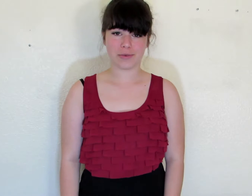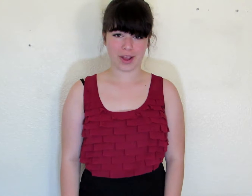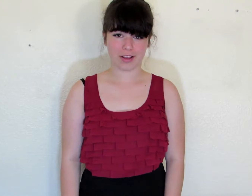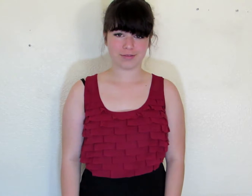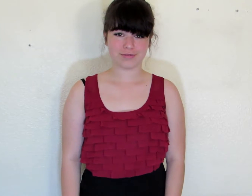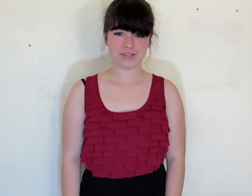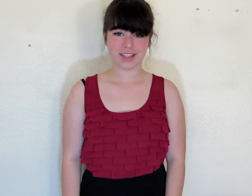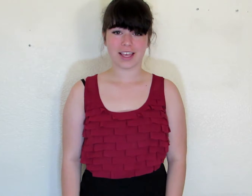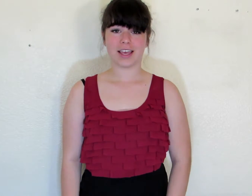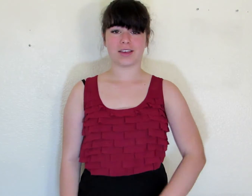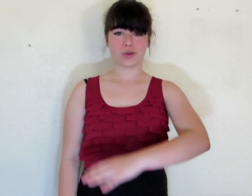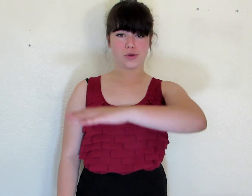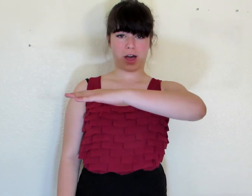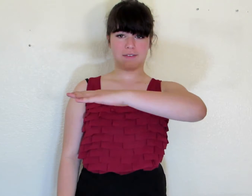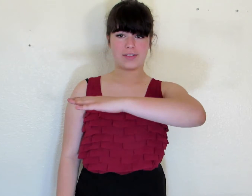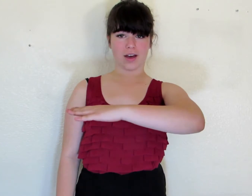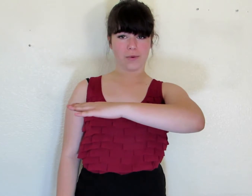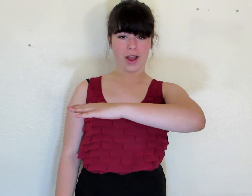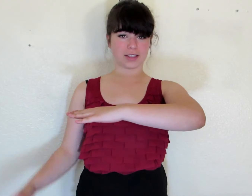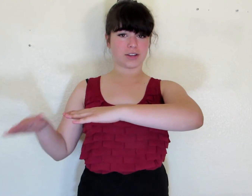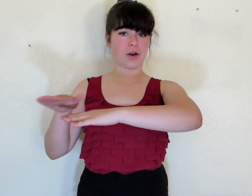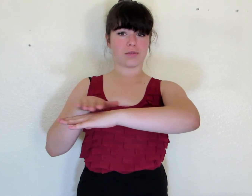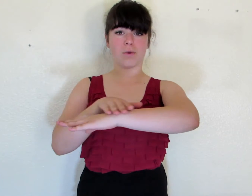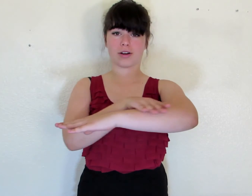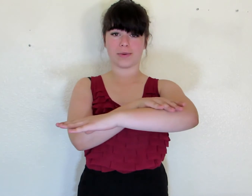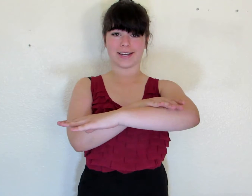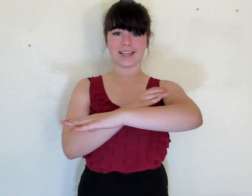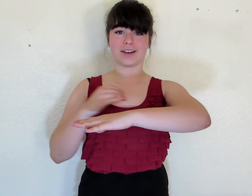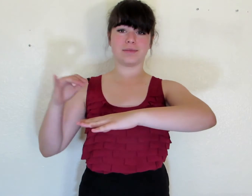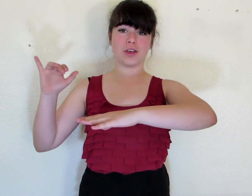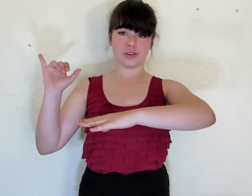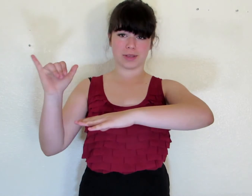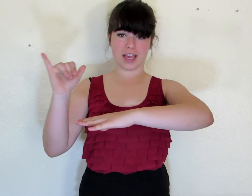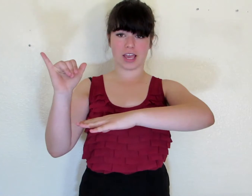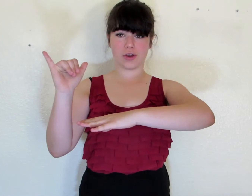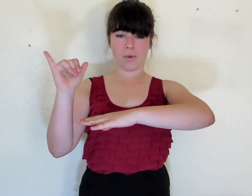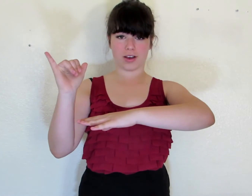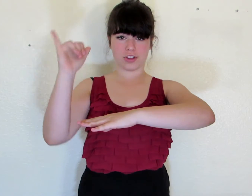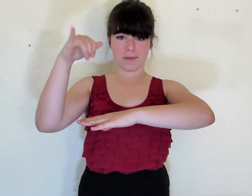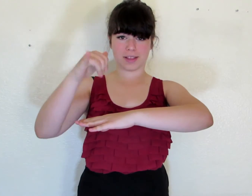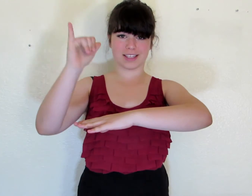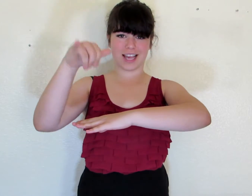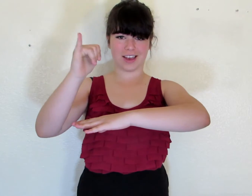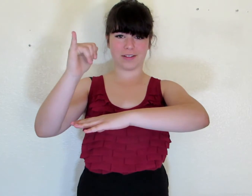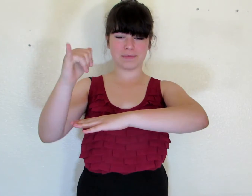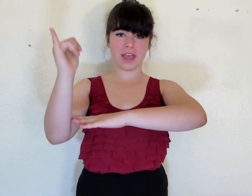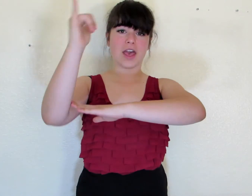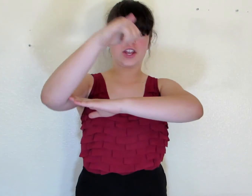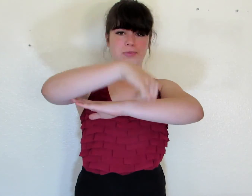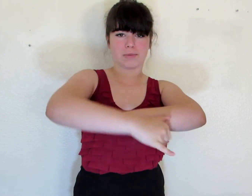whale is you'll have the horizon of the water right here. You'll be taking your Y shape, that's the tail, and you'll be